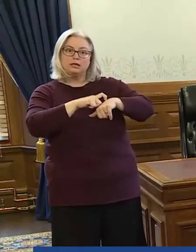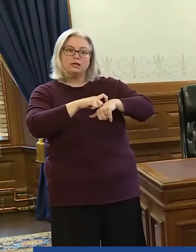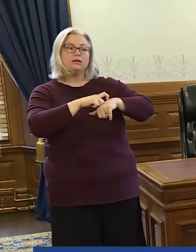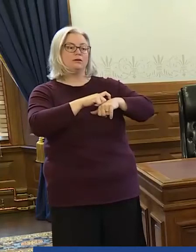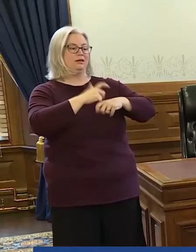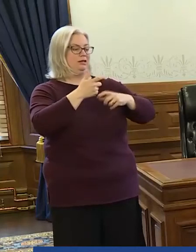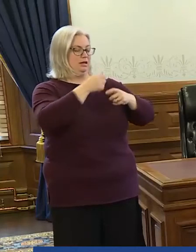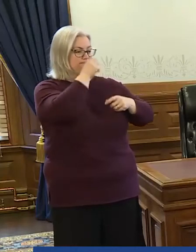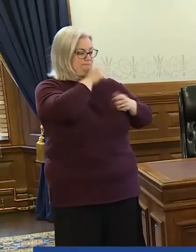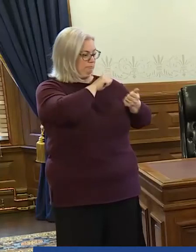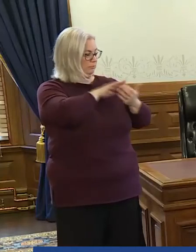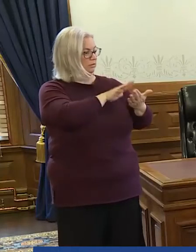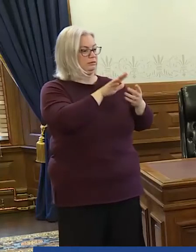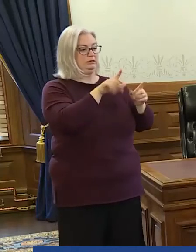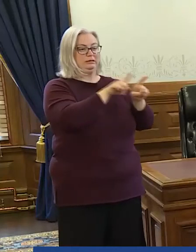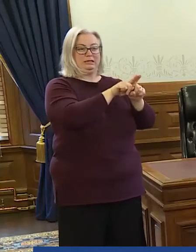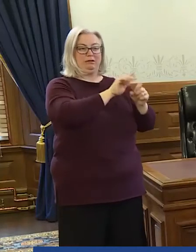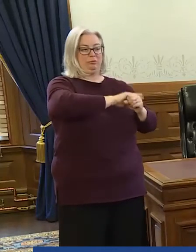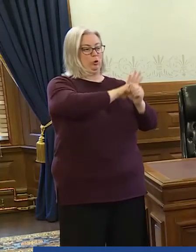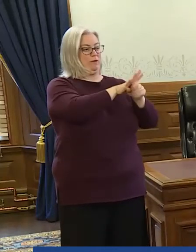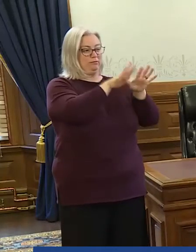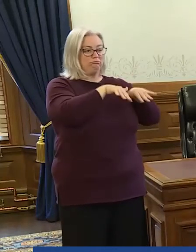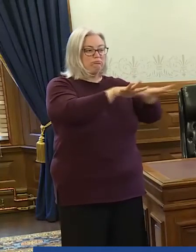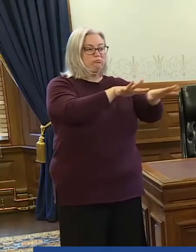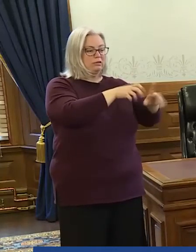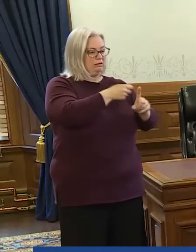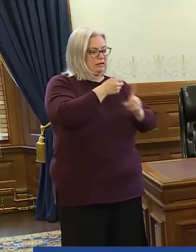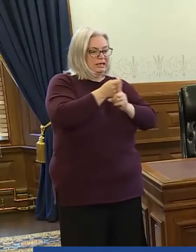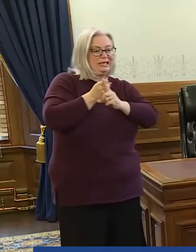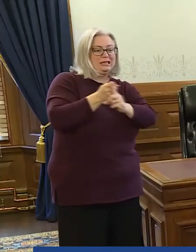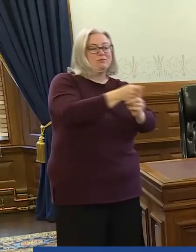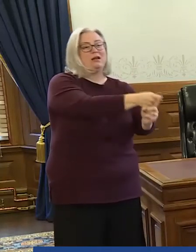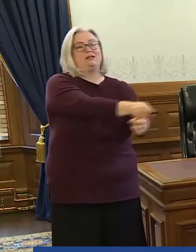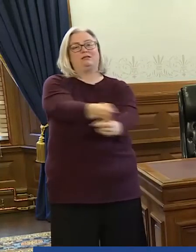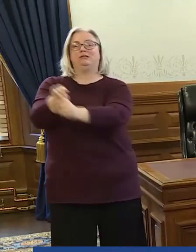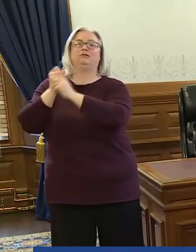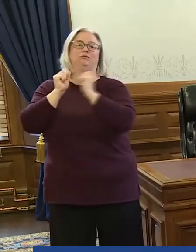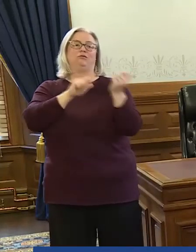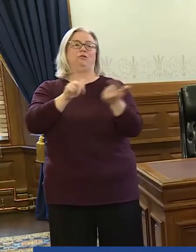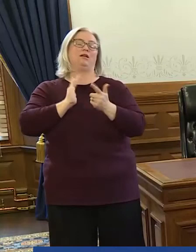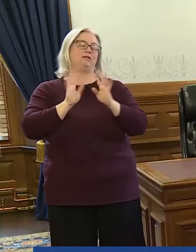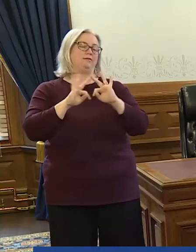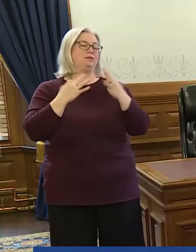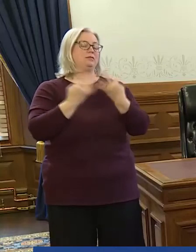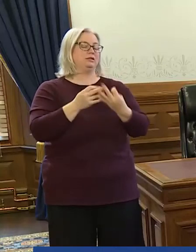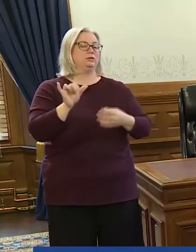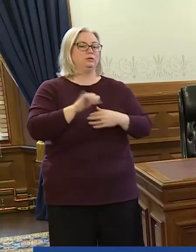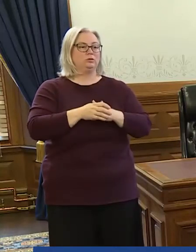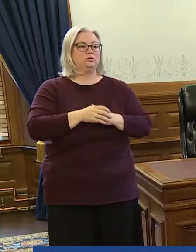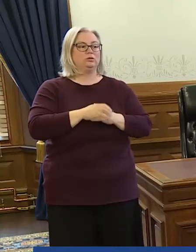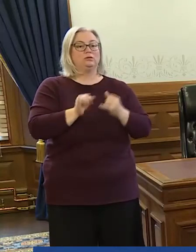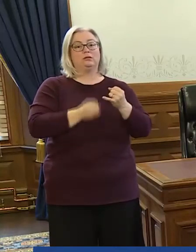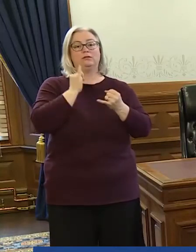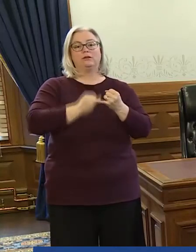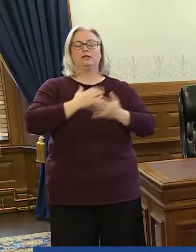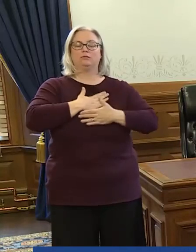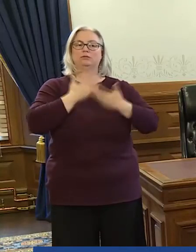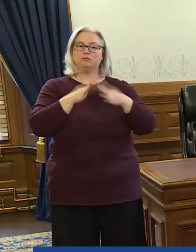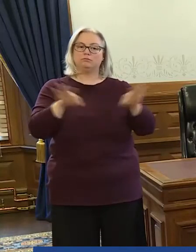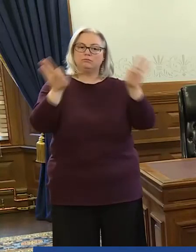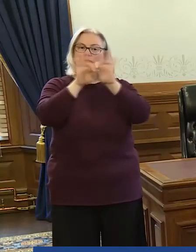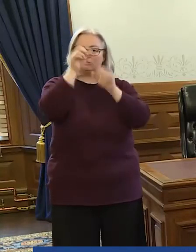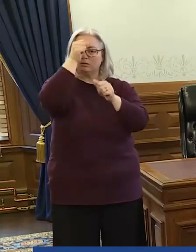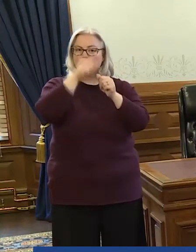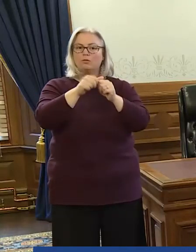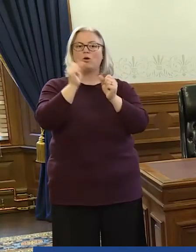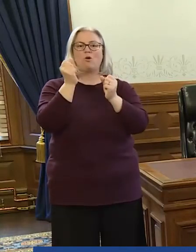same COVID-19 related stresses that have impacted all of us and our families. Finally, please remember that